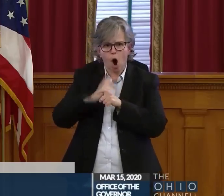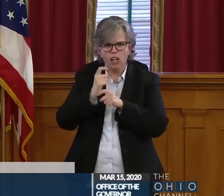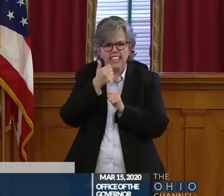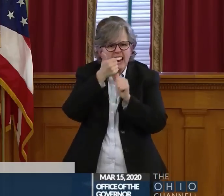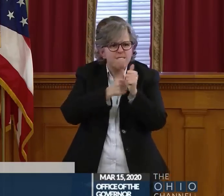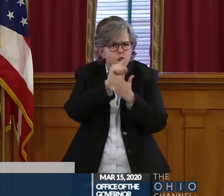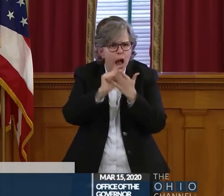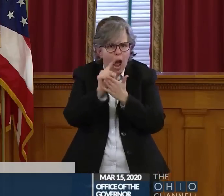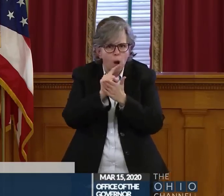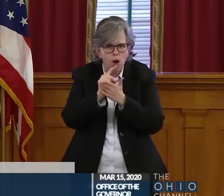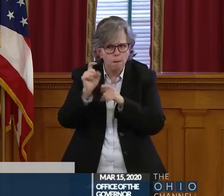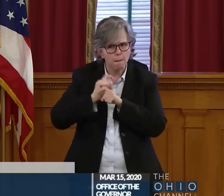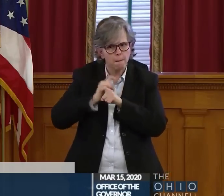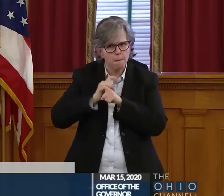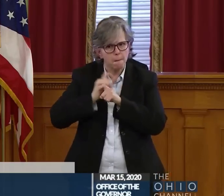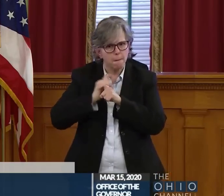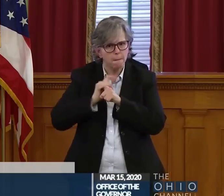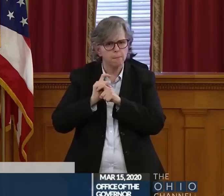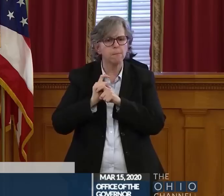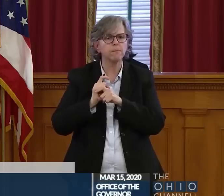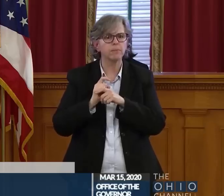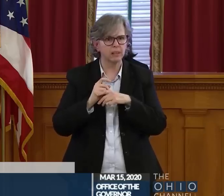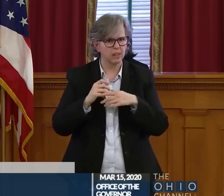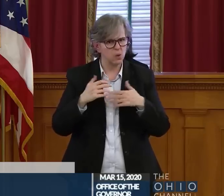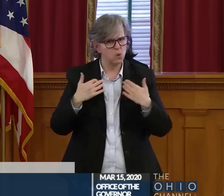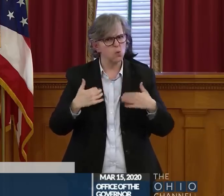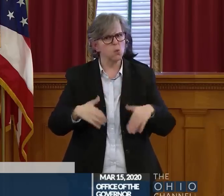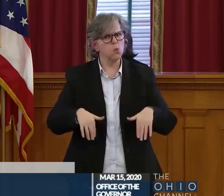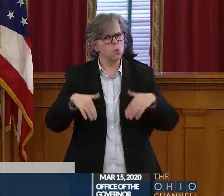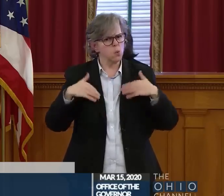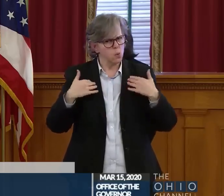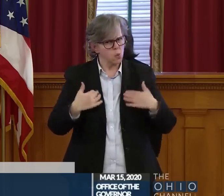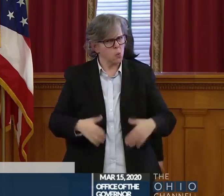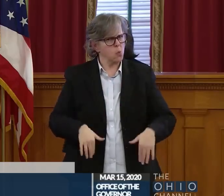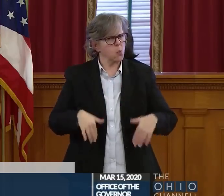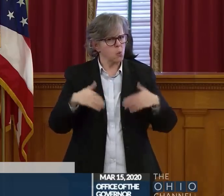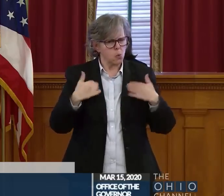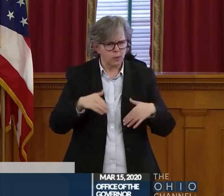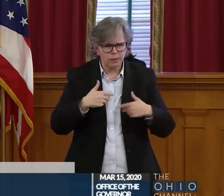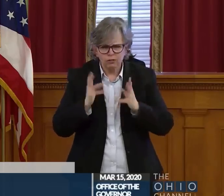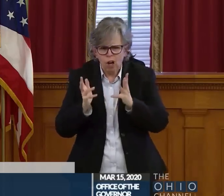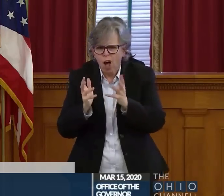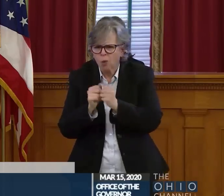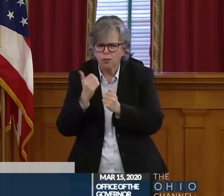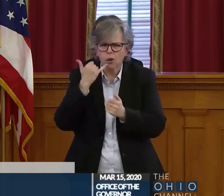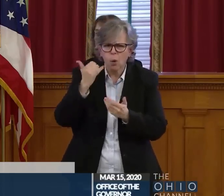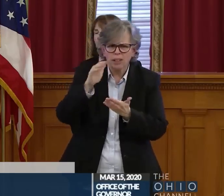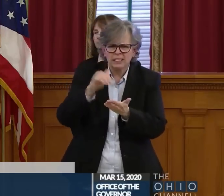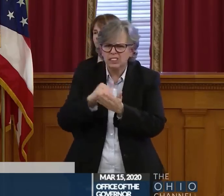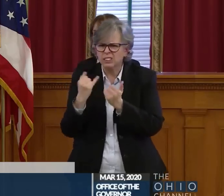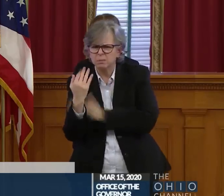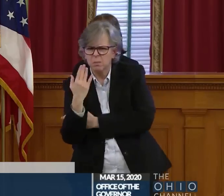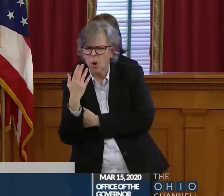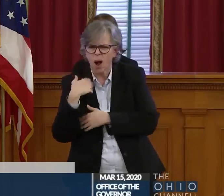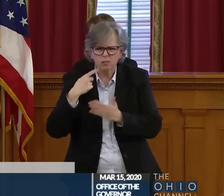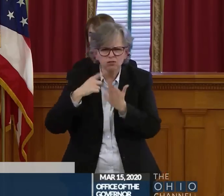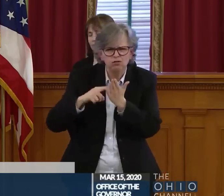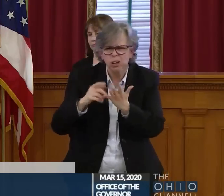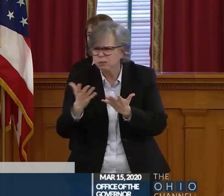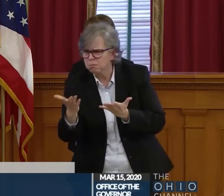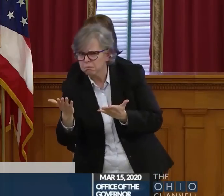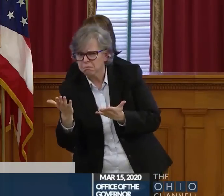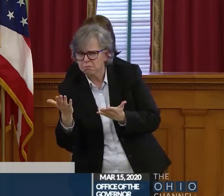continue to go up. Now, I've talked to our team there today, talked this morning, and told them we